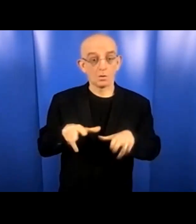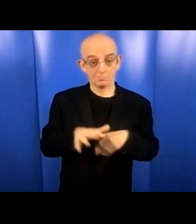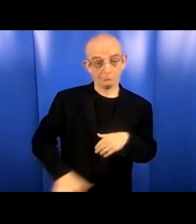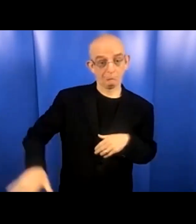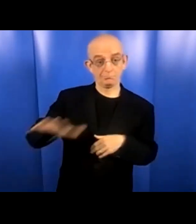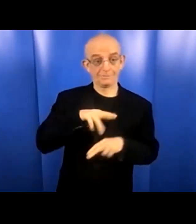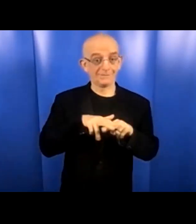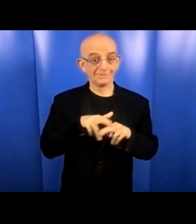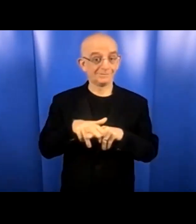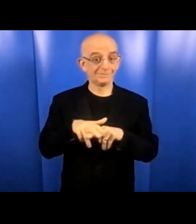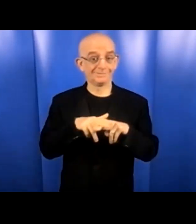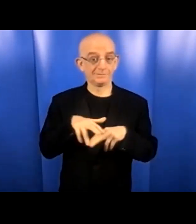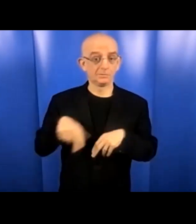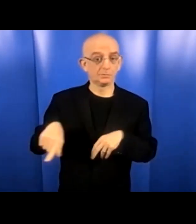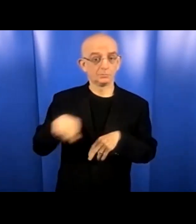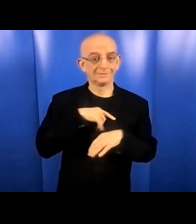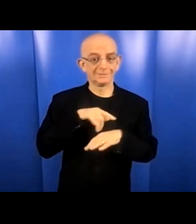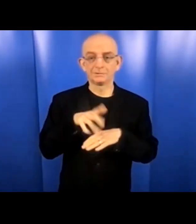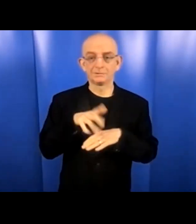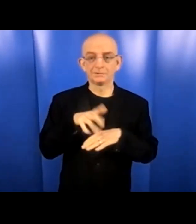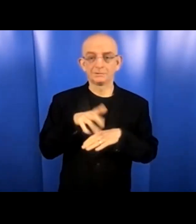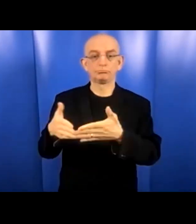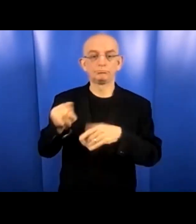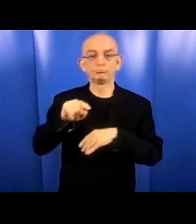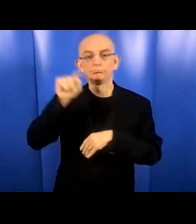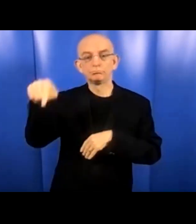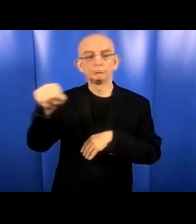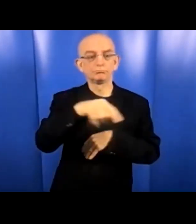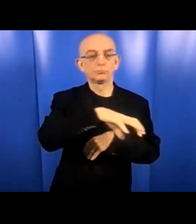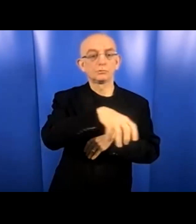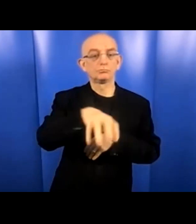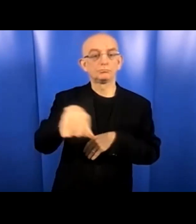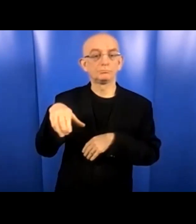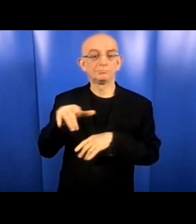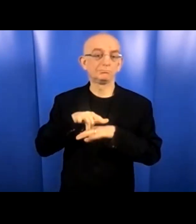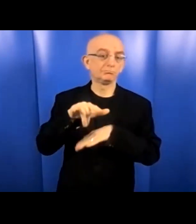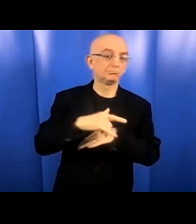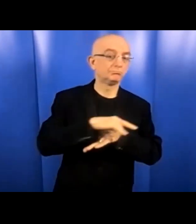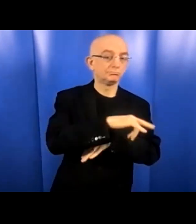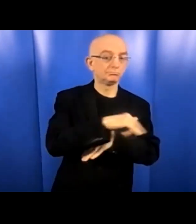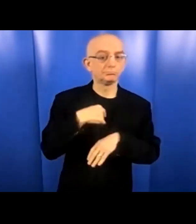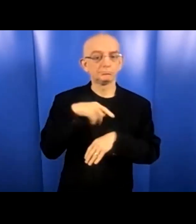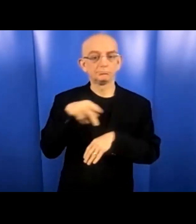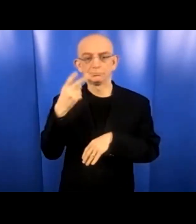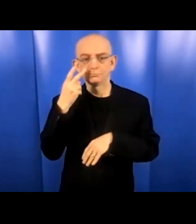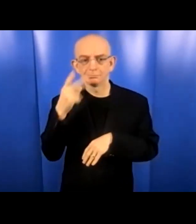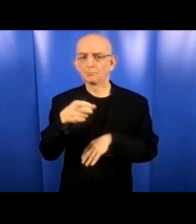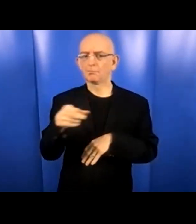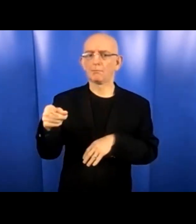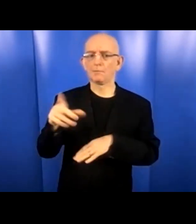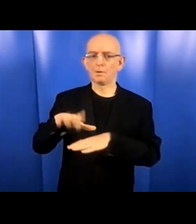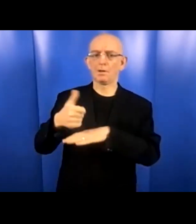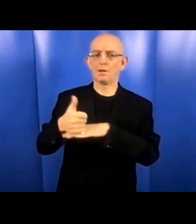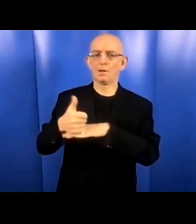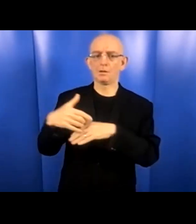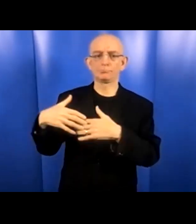that's often the reality. OPDs are often one of the newer emerging groups that may be